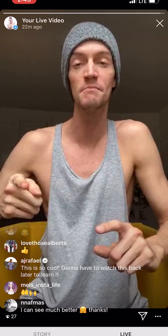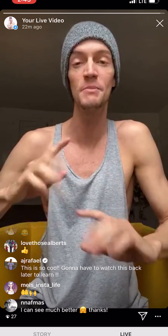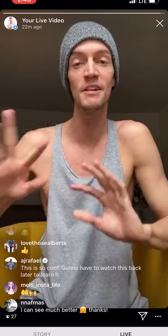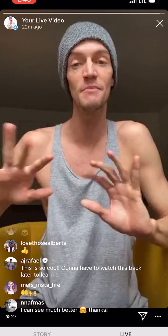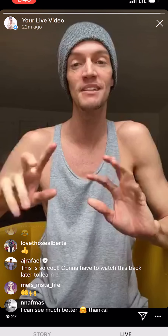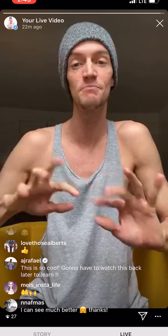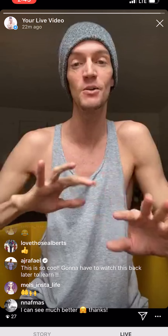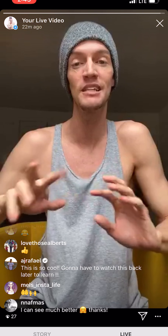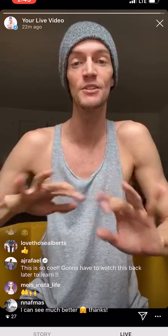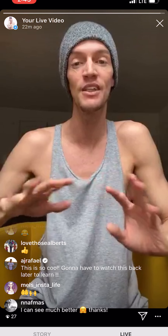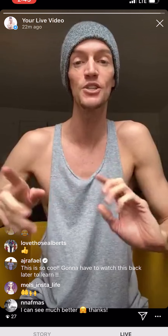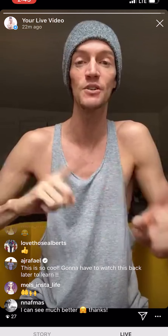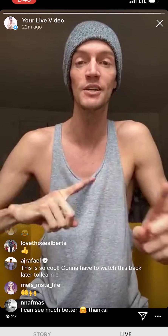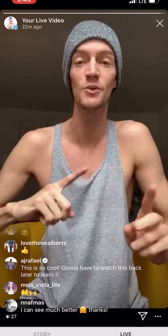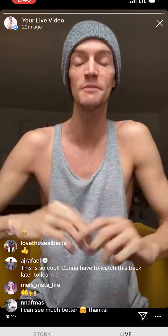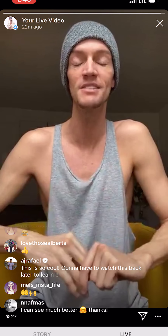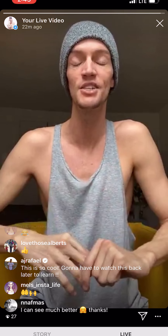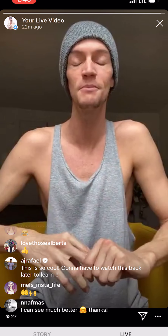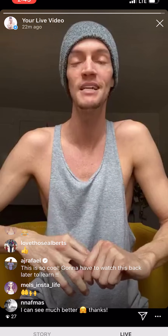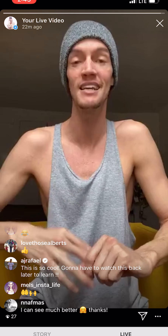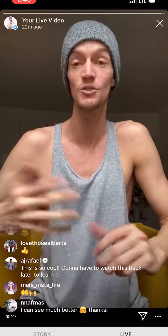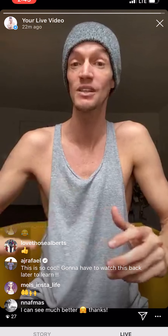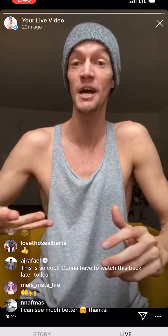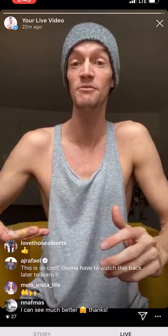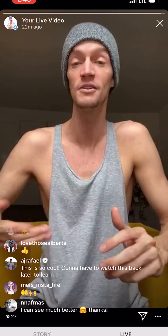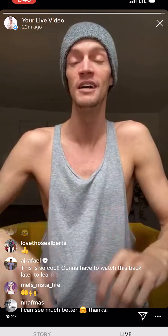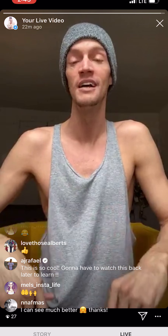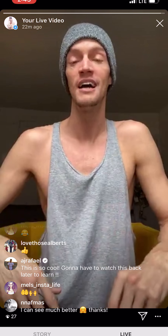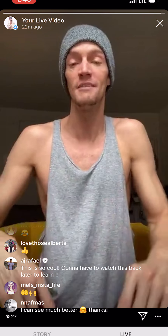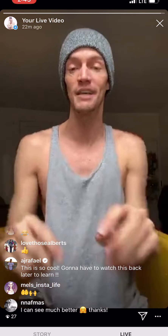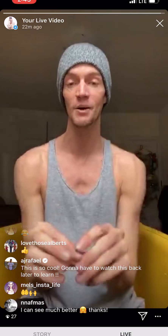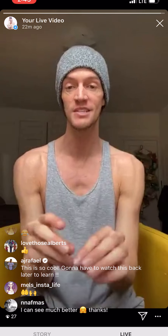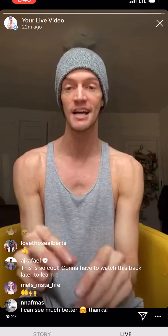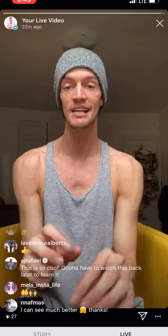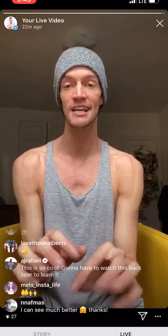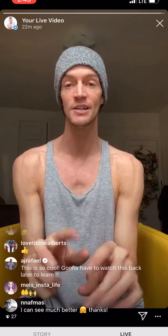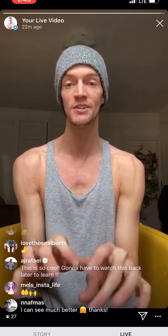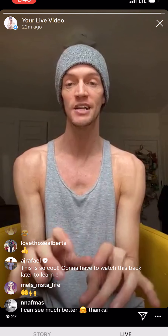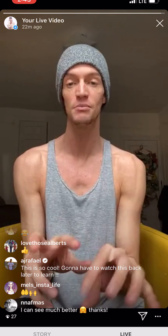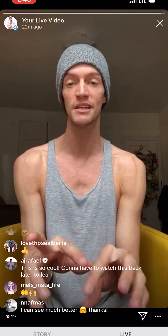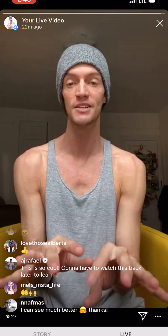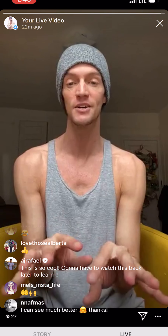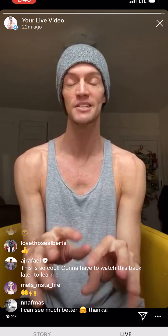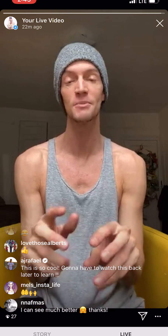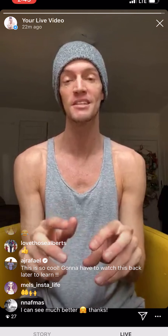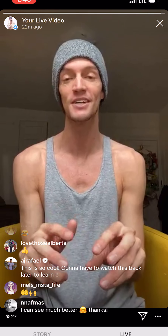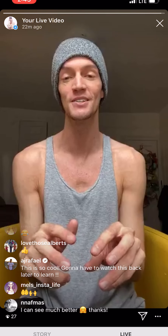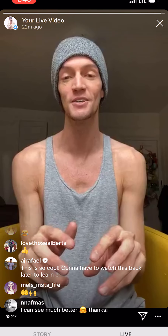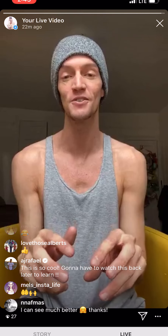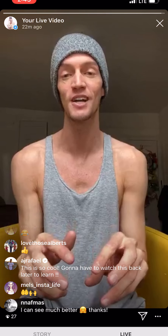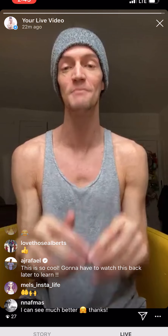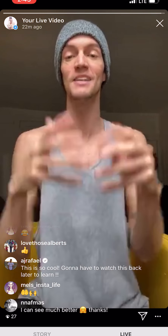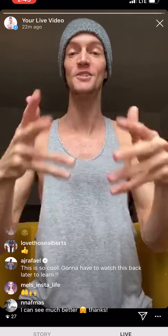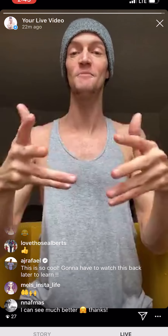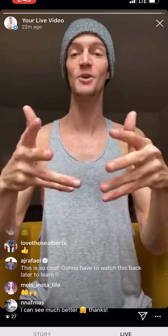people have been posting little things or a direct messaging me and it's really helpful. Um, like I was signing down here a couple of days ago and someone said they couldn't see over the comments. So I'm trying to